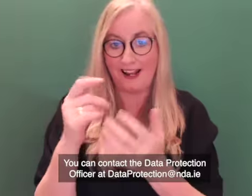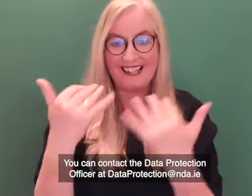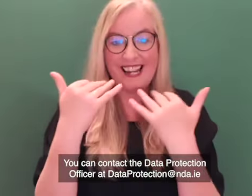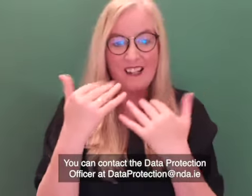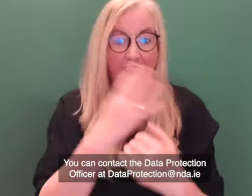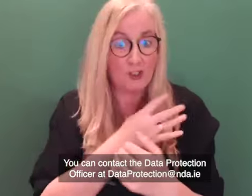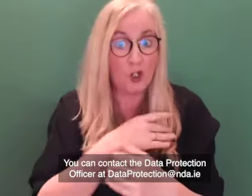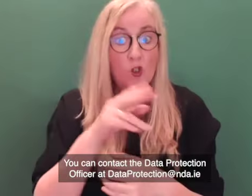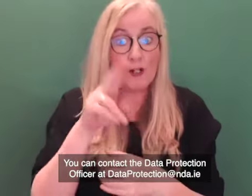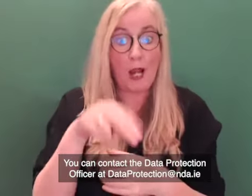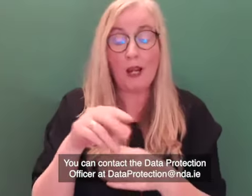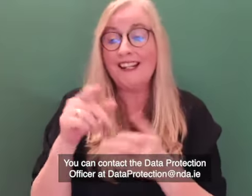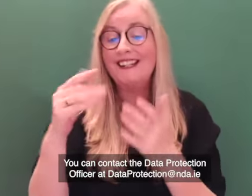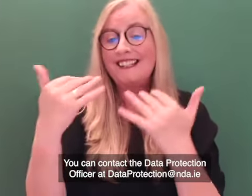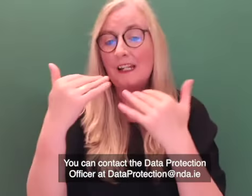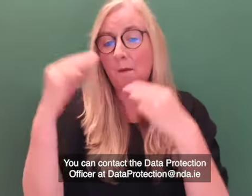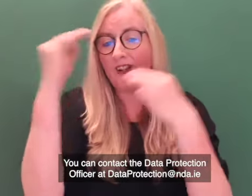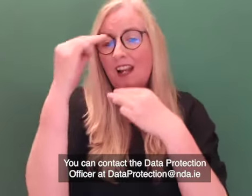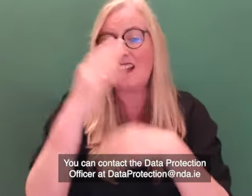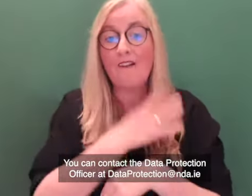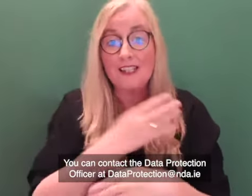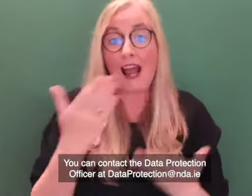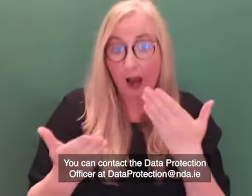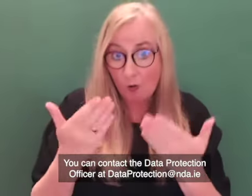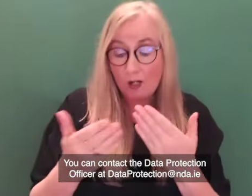can contact the Data Protection Officer at